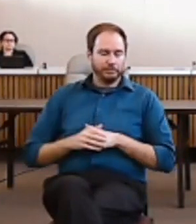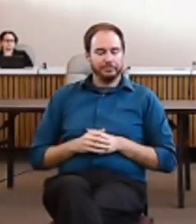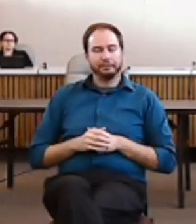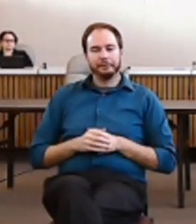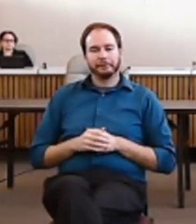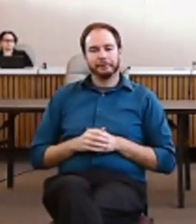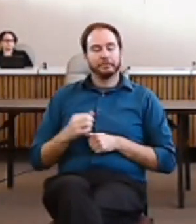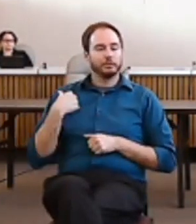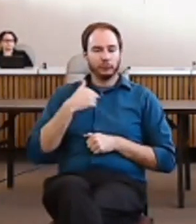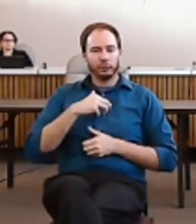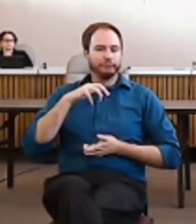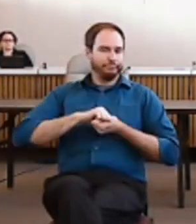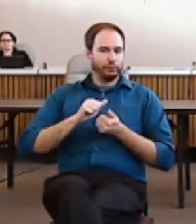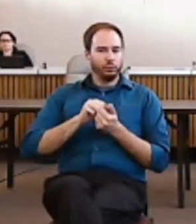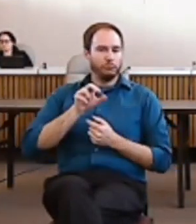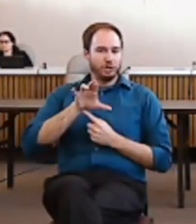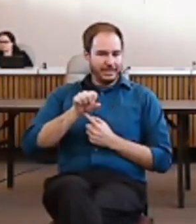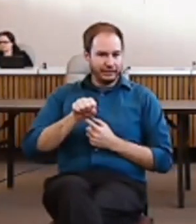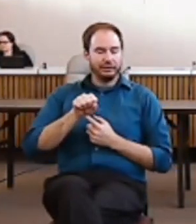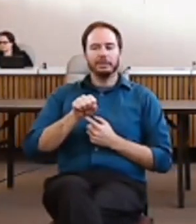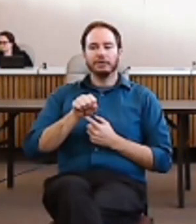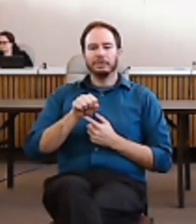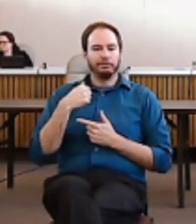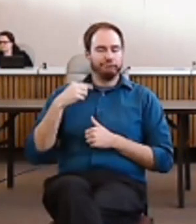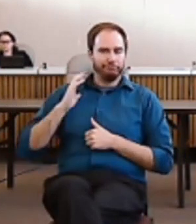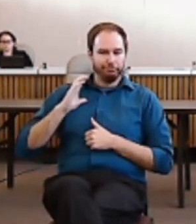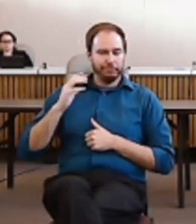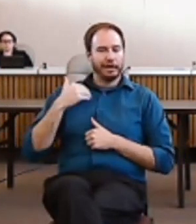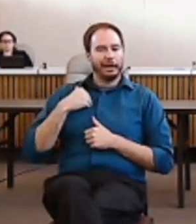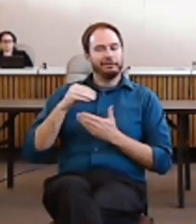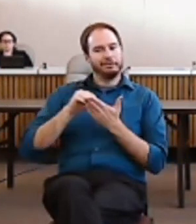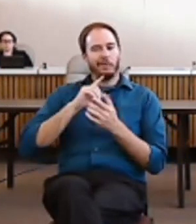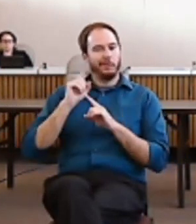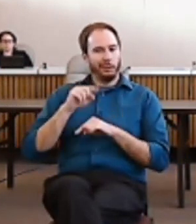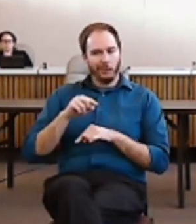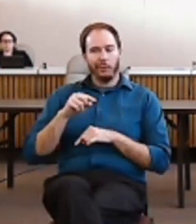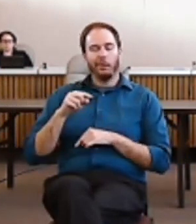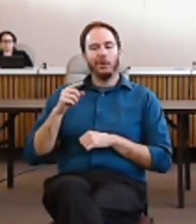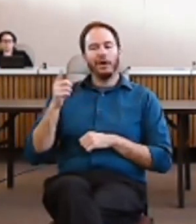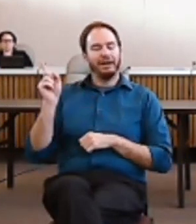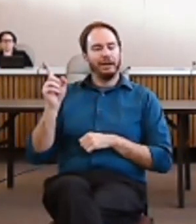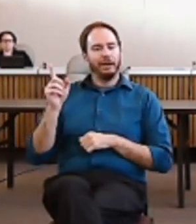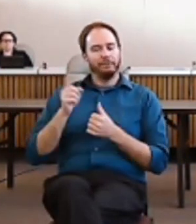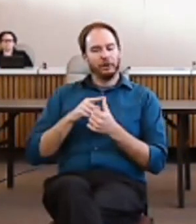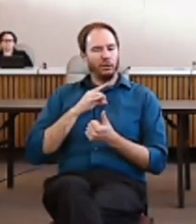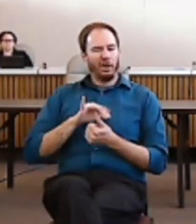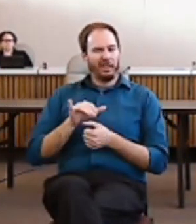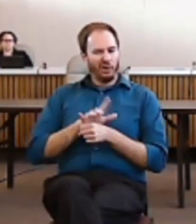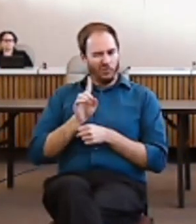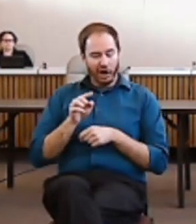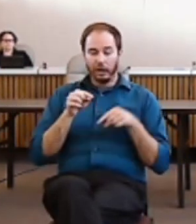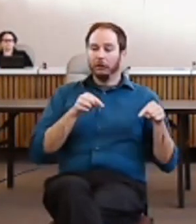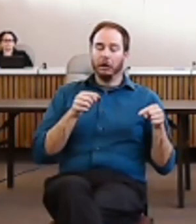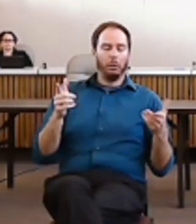Like I said, we've worked with Mercedes. We had a previous application where they didn't like the location. This one they